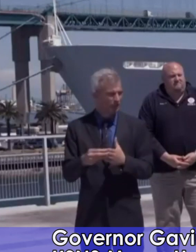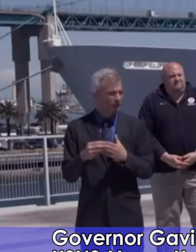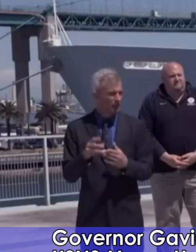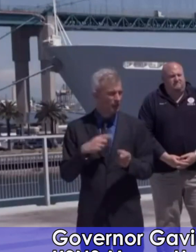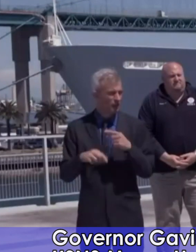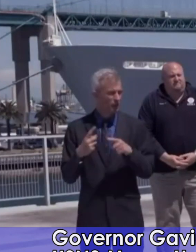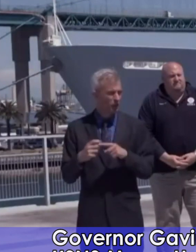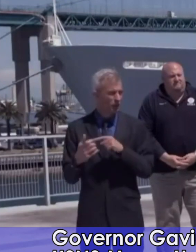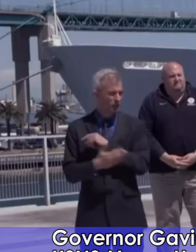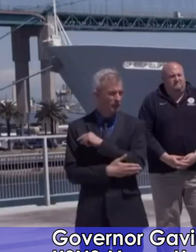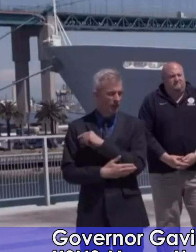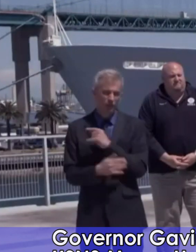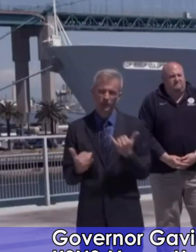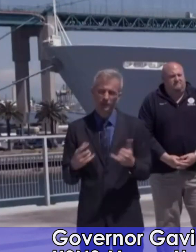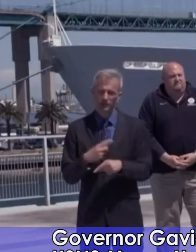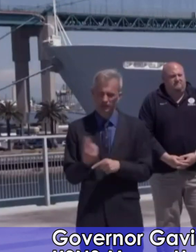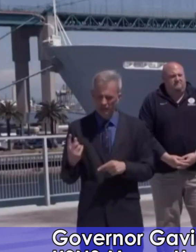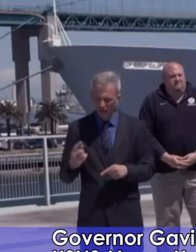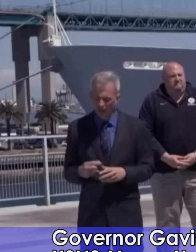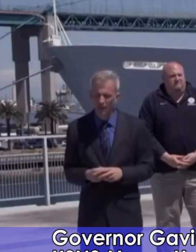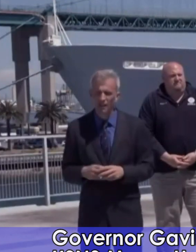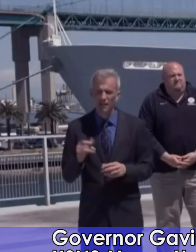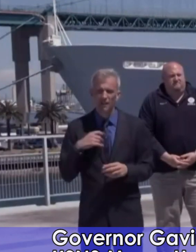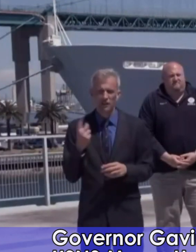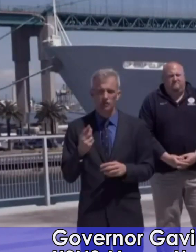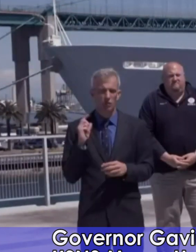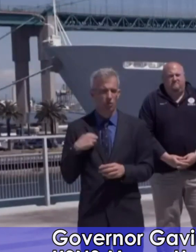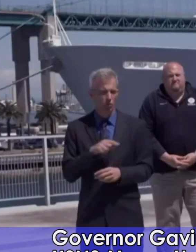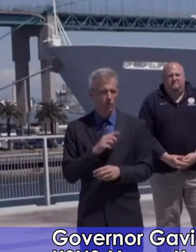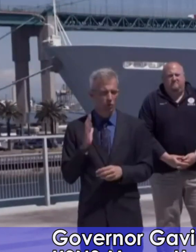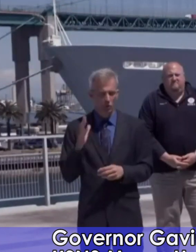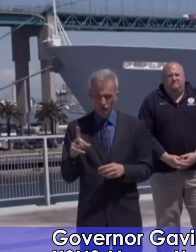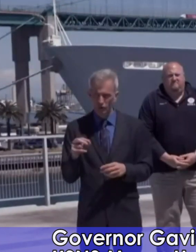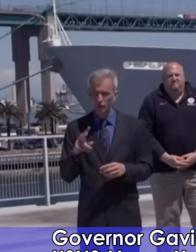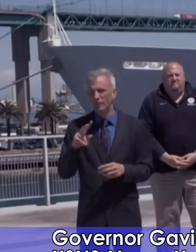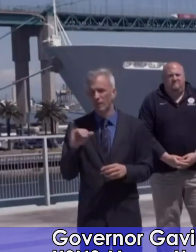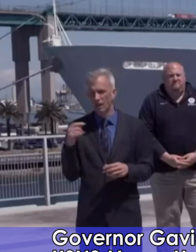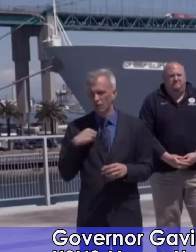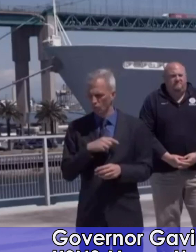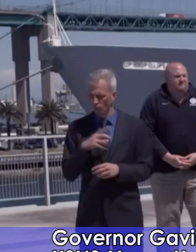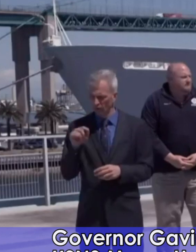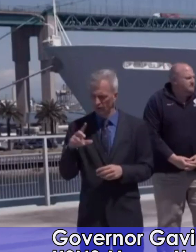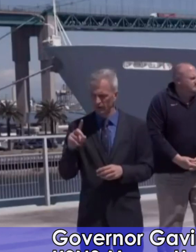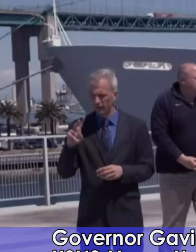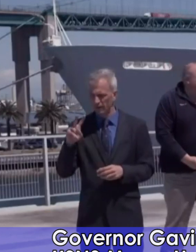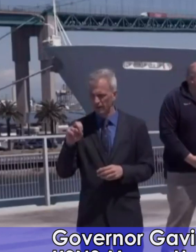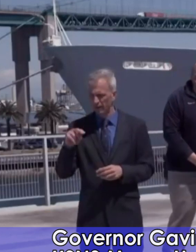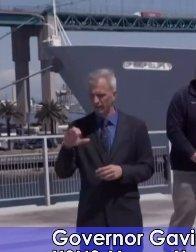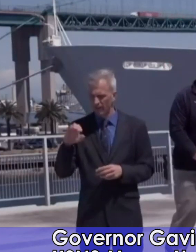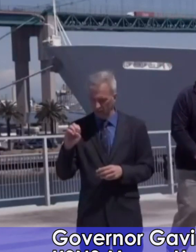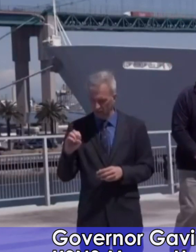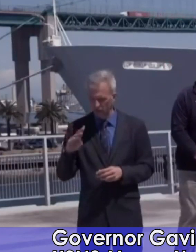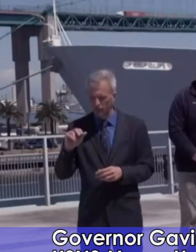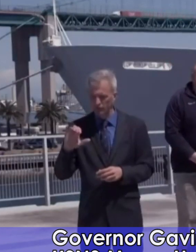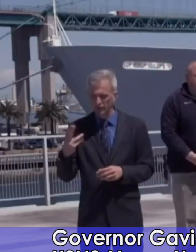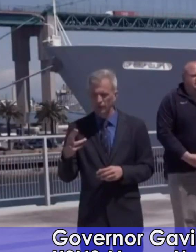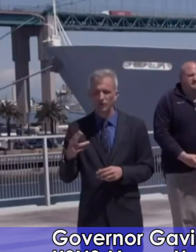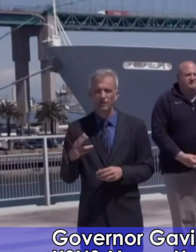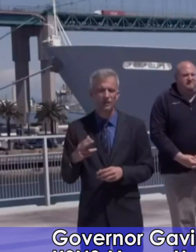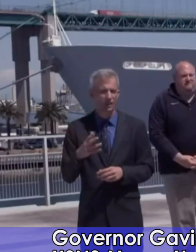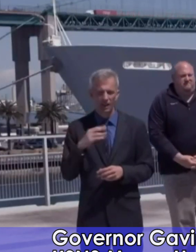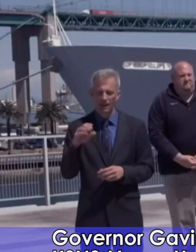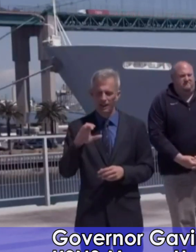order. It's something we will do on the one beach that we run in Venice Beach, and down here, actually 2 beaches, in Cabrillo